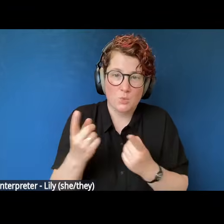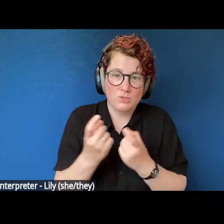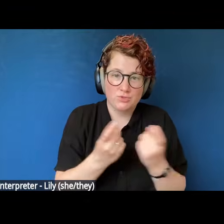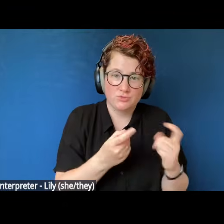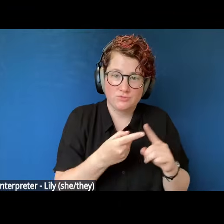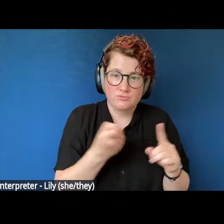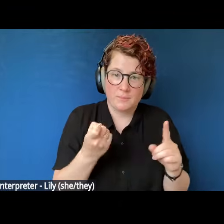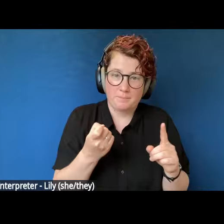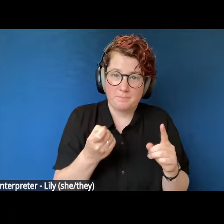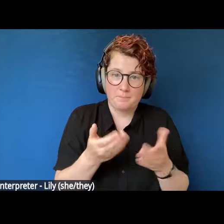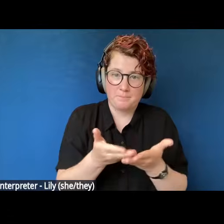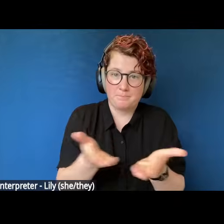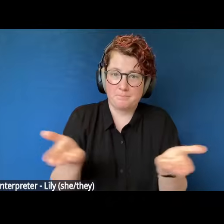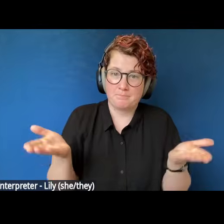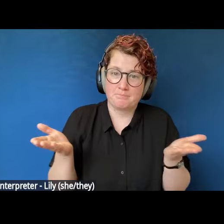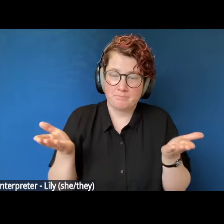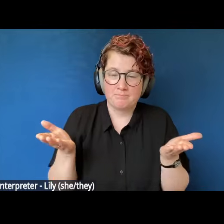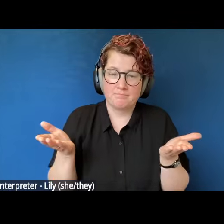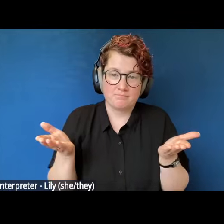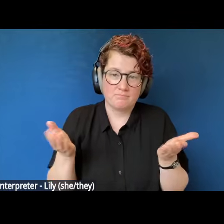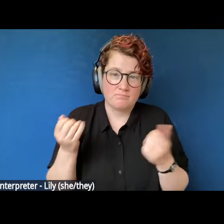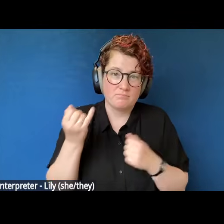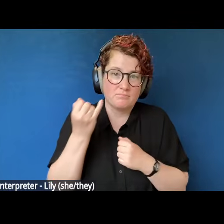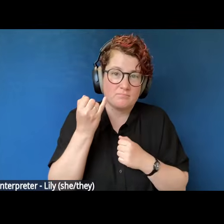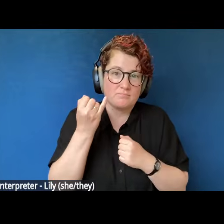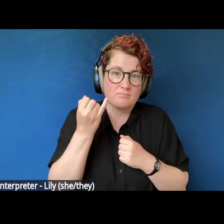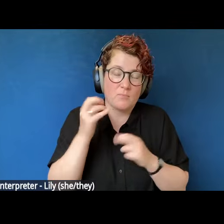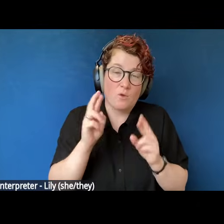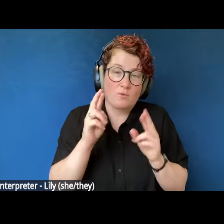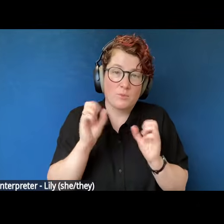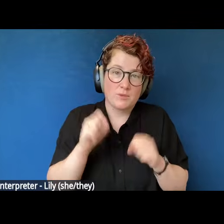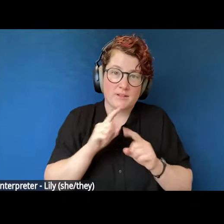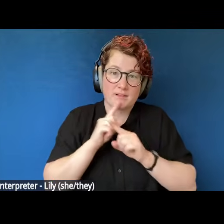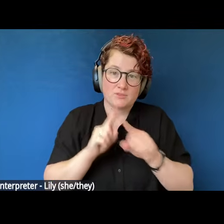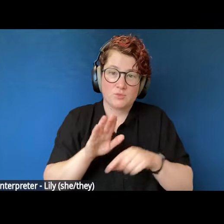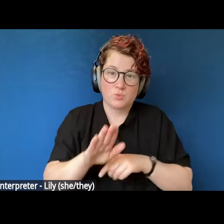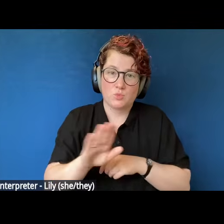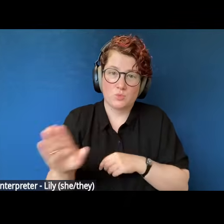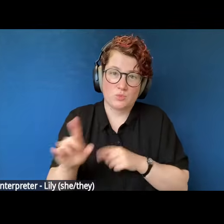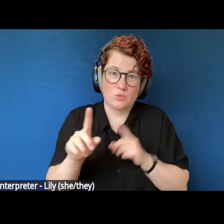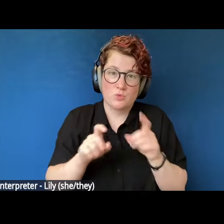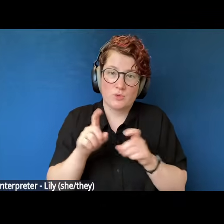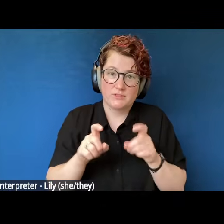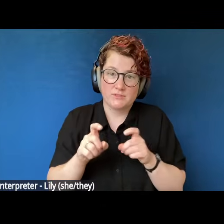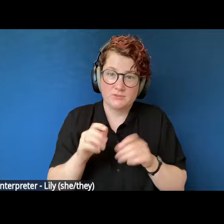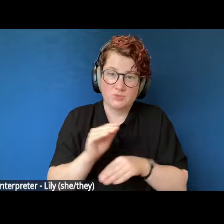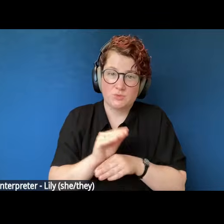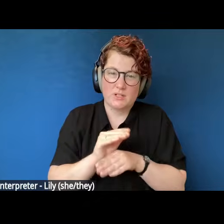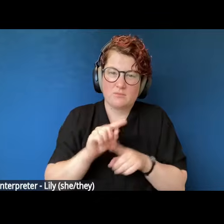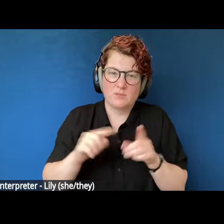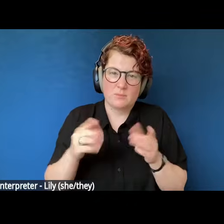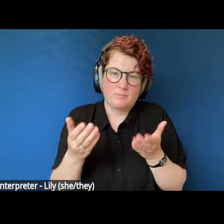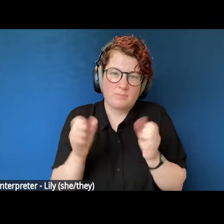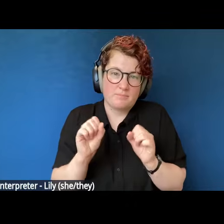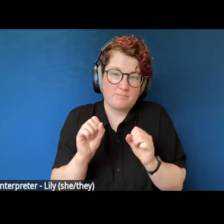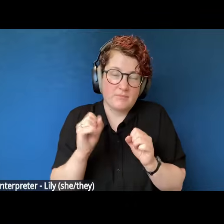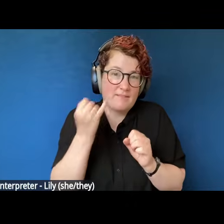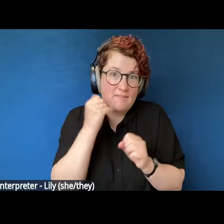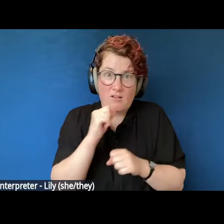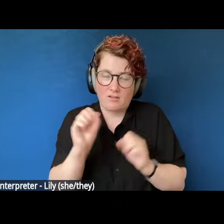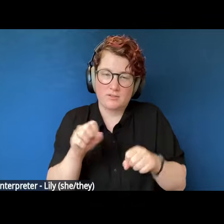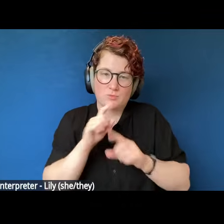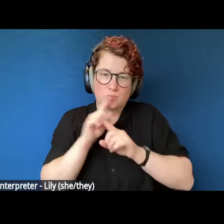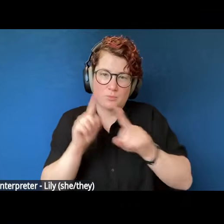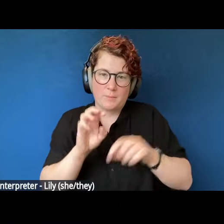if you're able to answer questions tonight, and if not, we can always report back. Trustee Gagnon, go ahead.